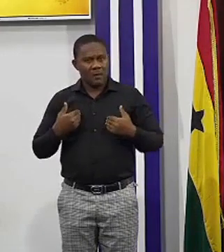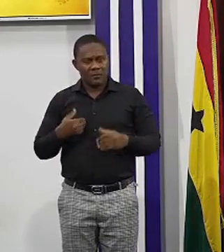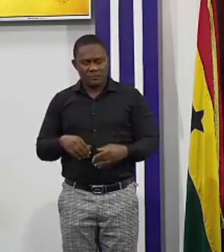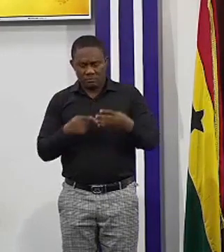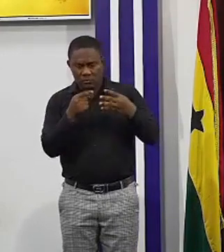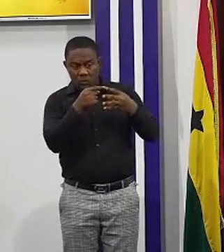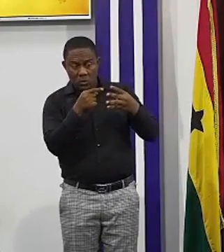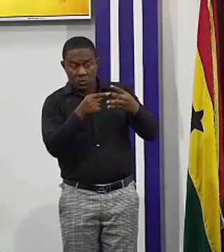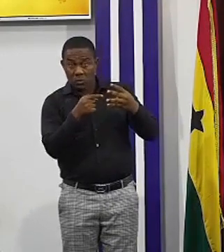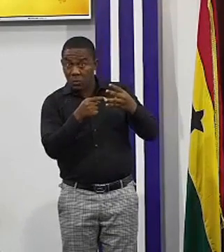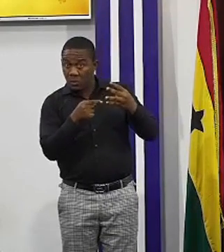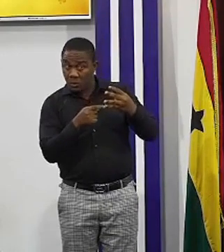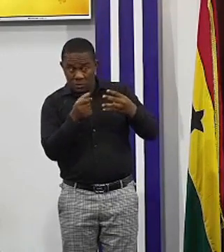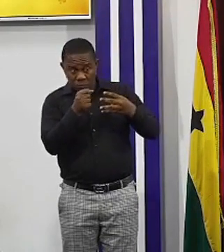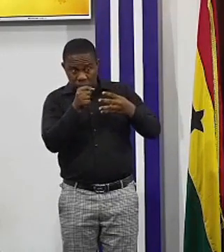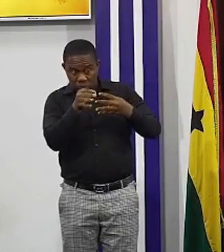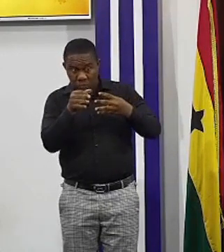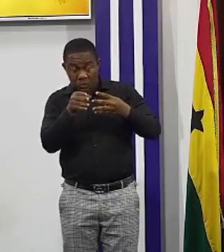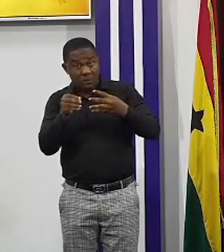four parts.